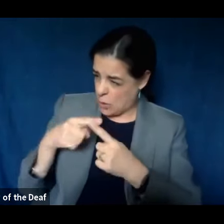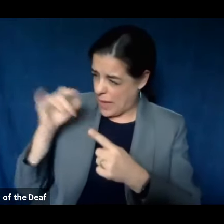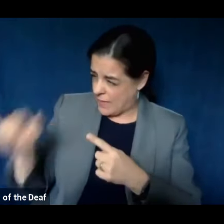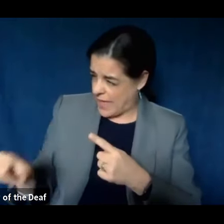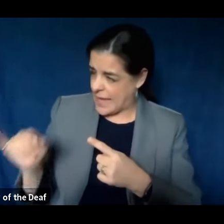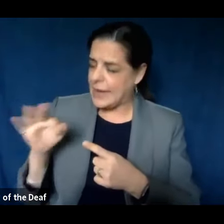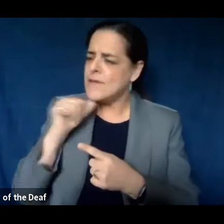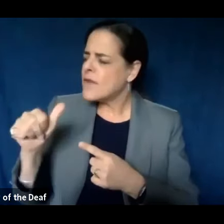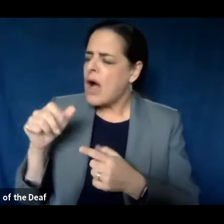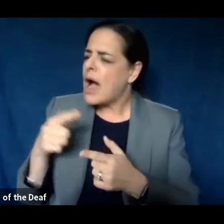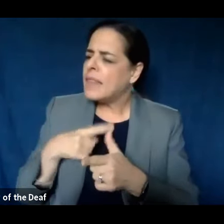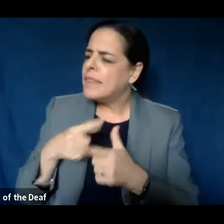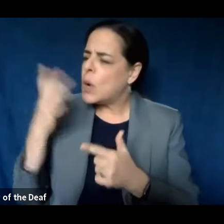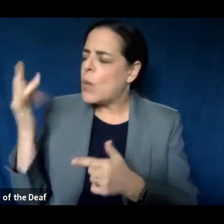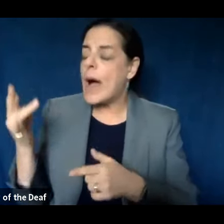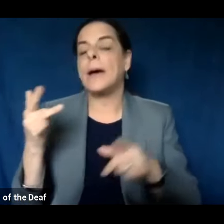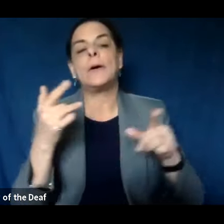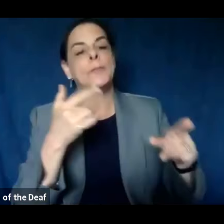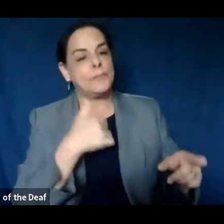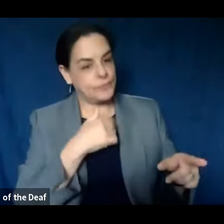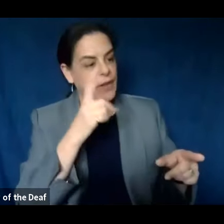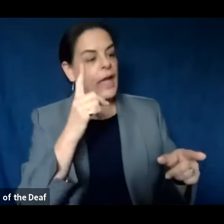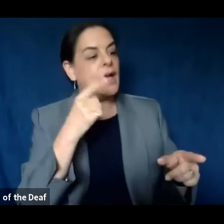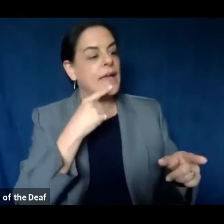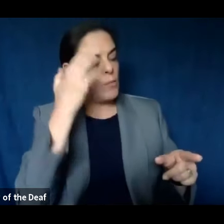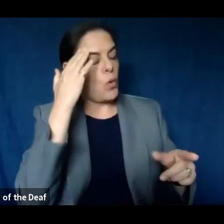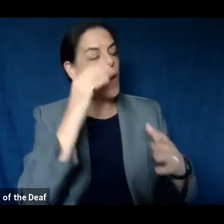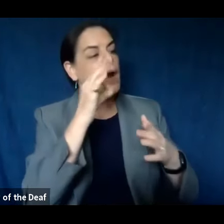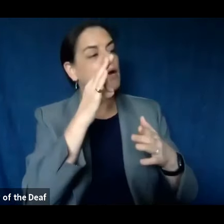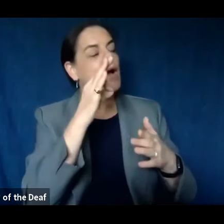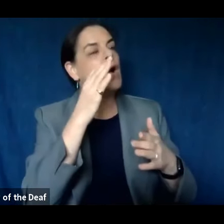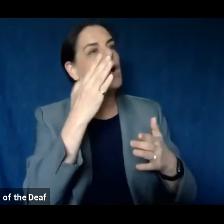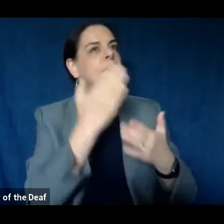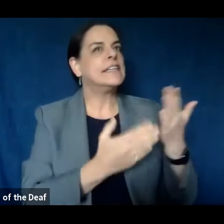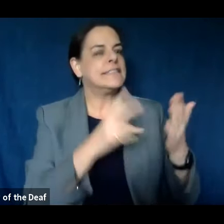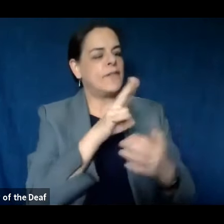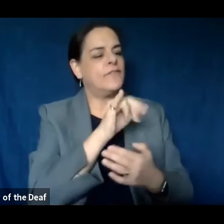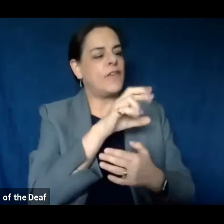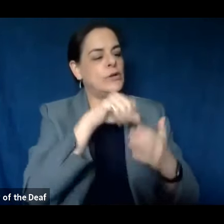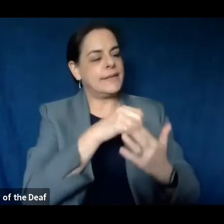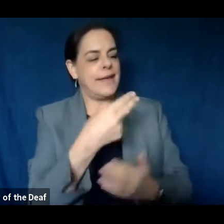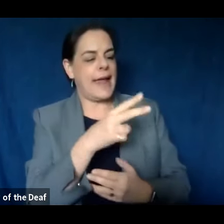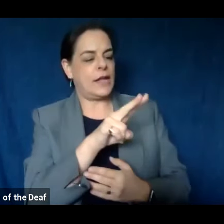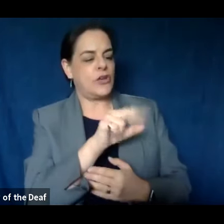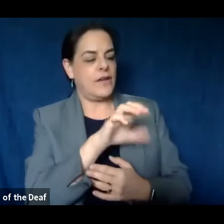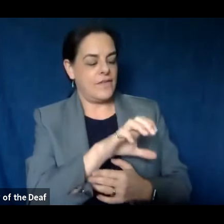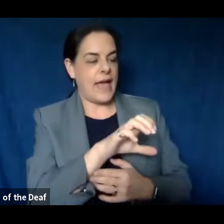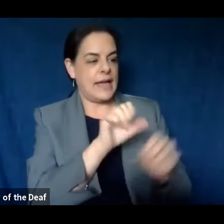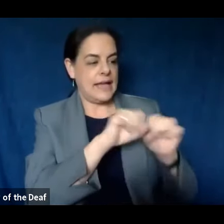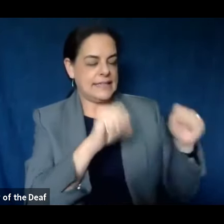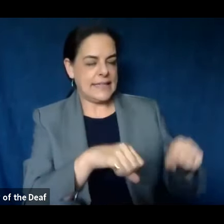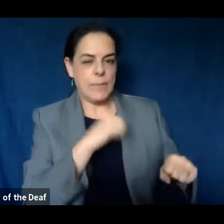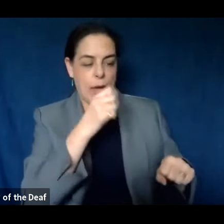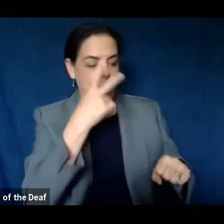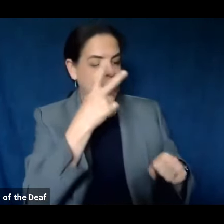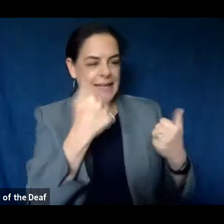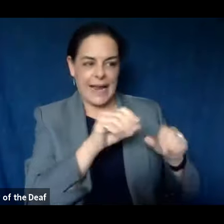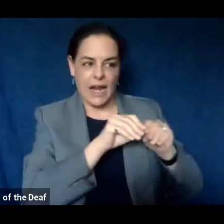of a study that did show the presence of virus in some HVAC systems. I don't think it showed any transmission of disease because of